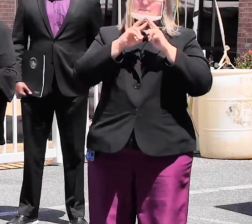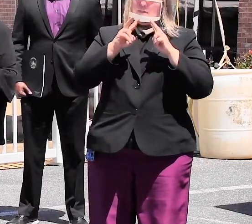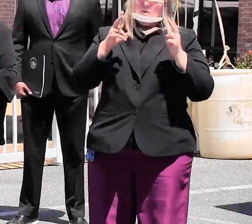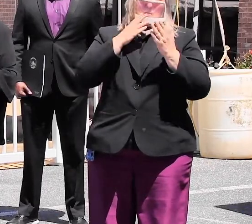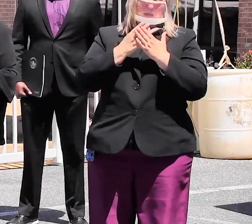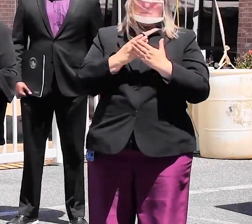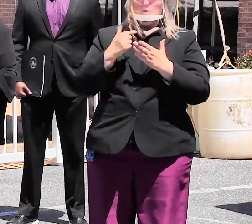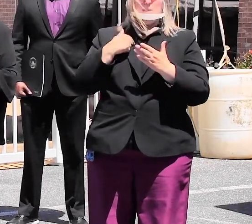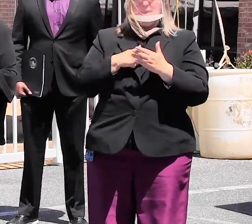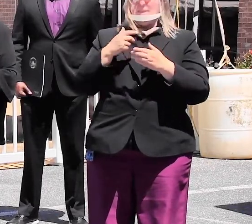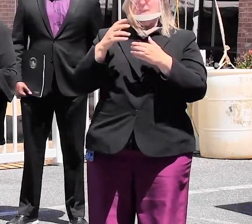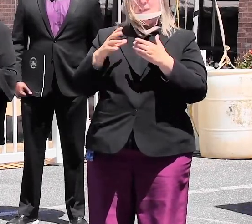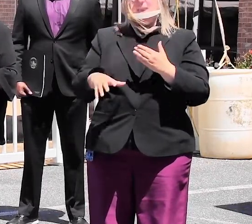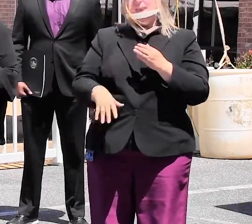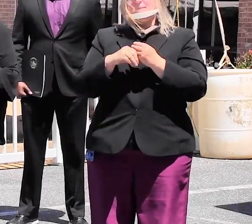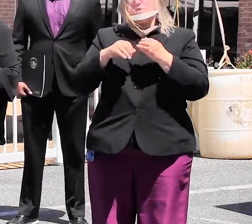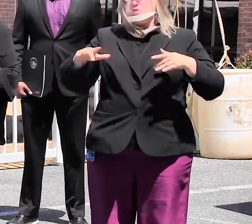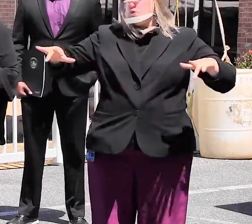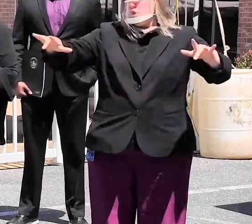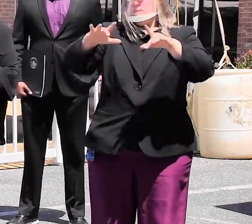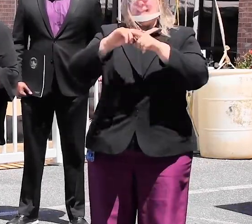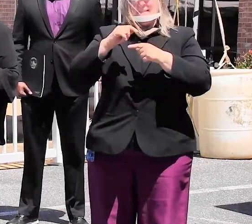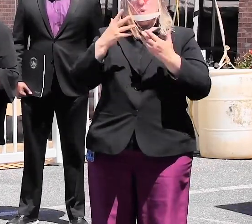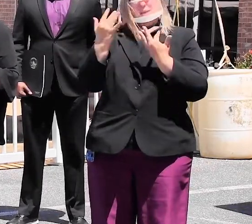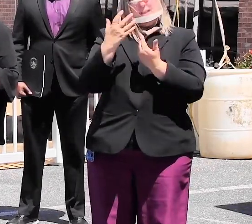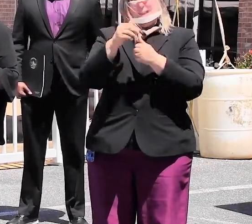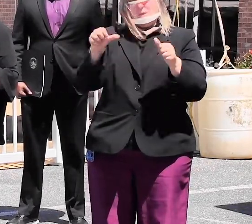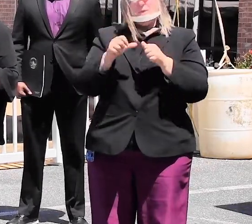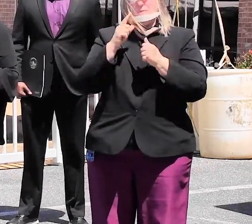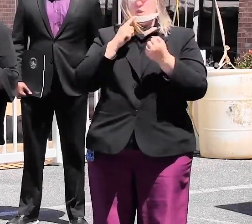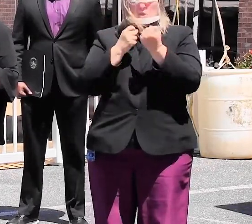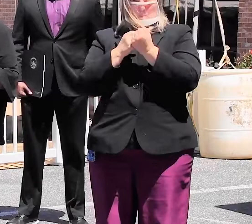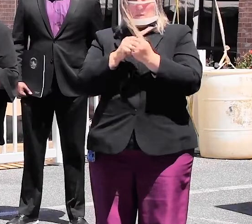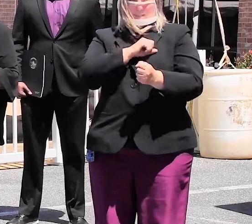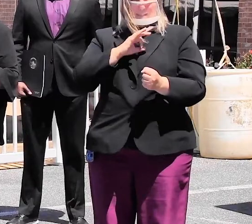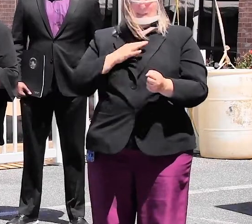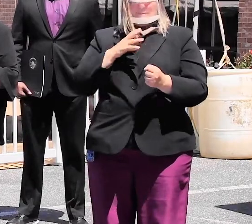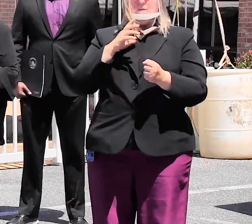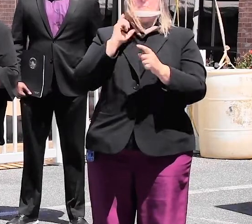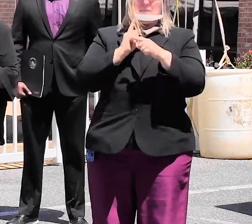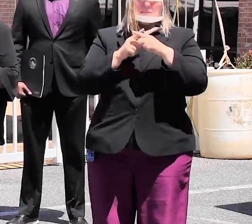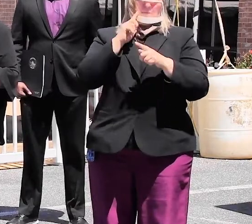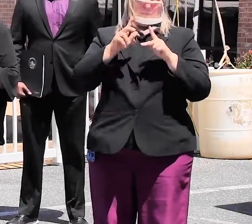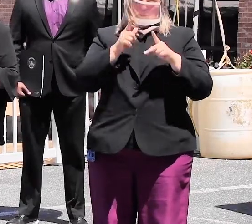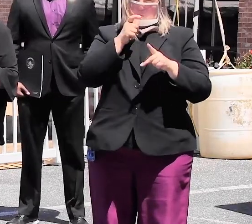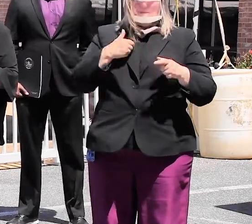had extra room in the waiting area for support staff, as well as those who use wheelchairs.